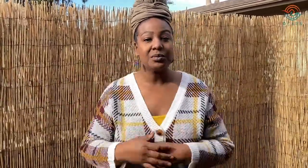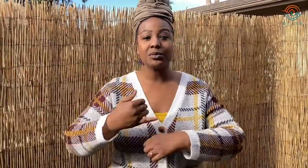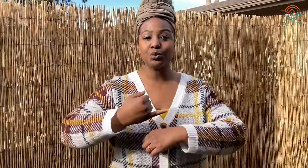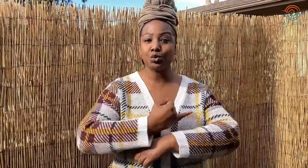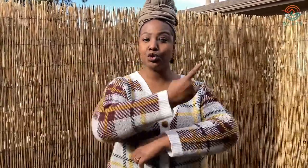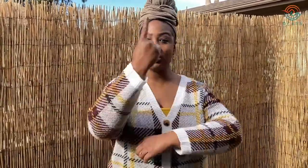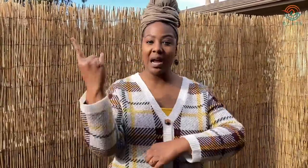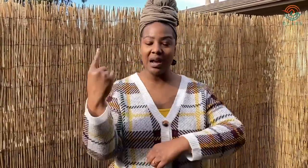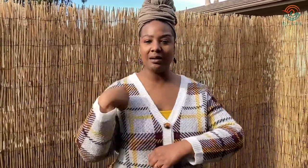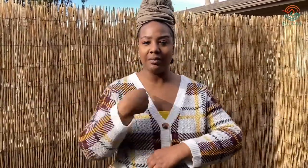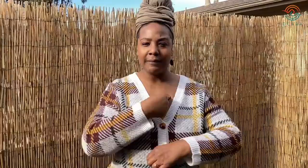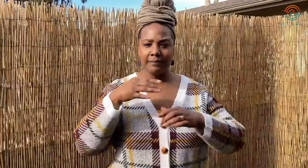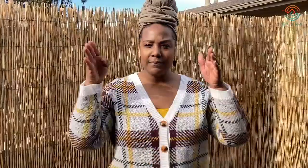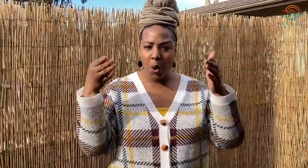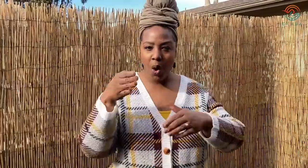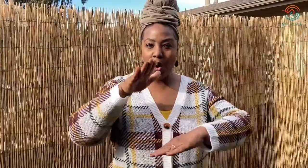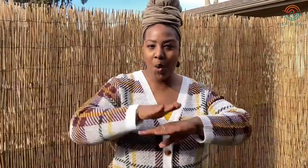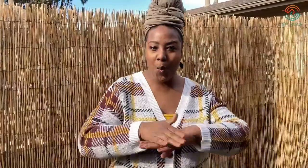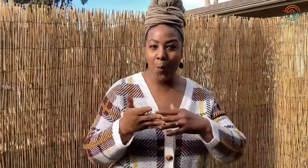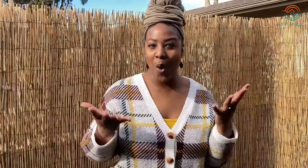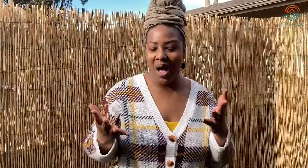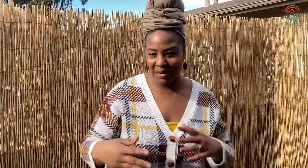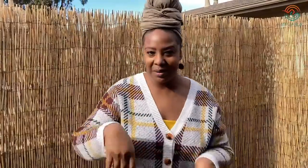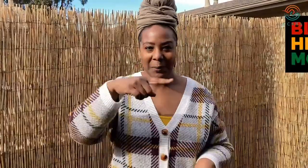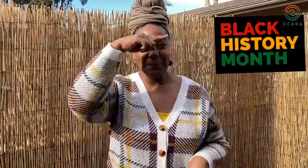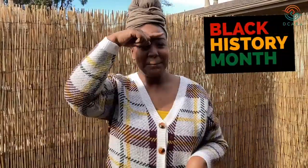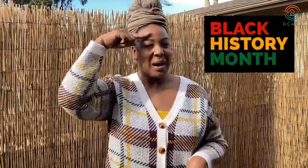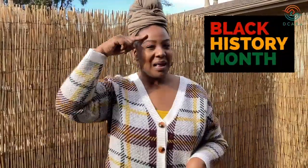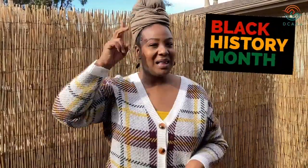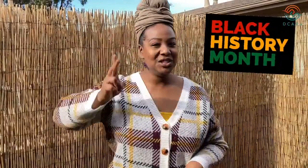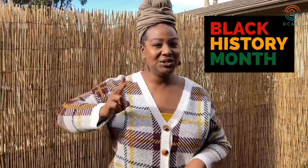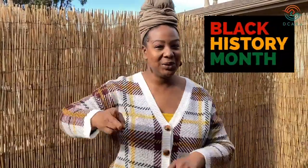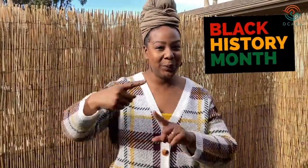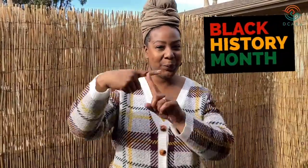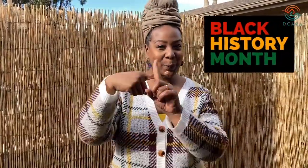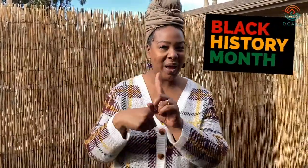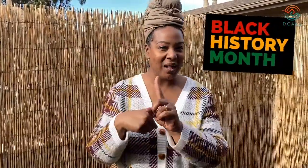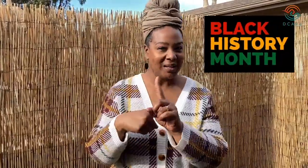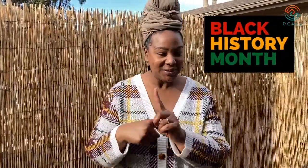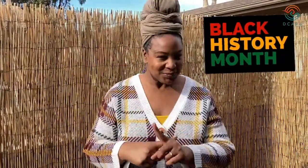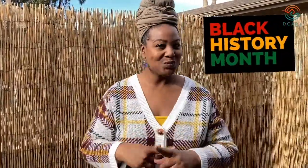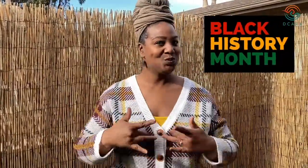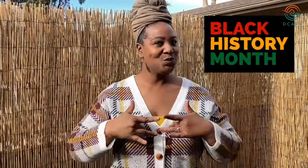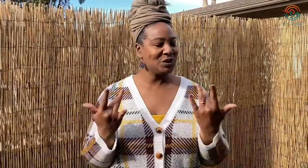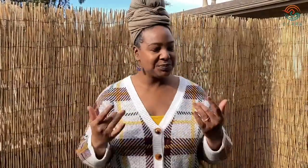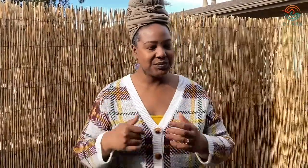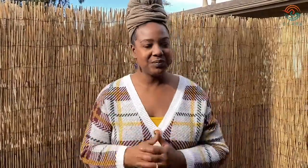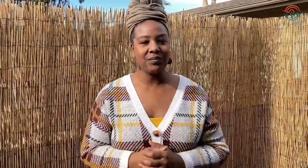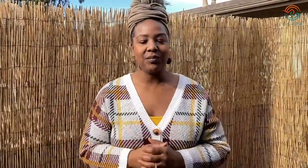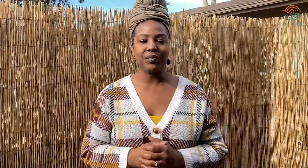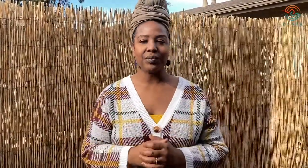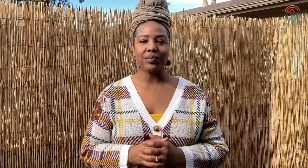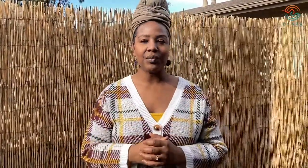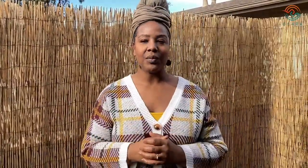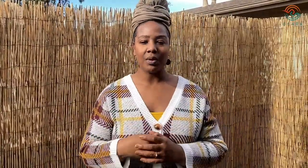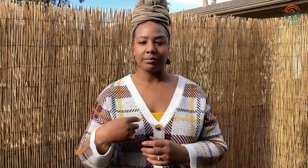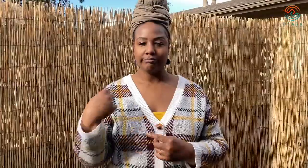episode. Today I'll be focusing on Black History Month. I'm very excited. I've